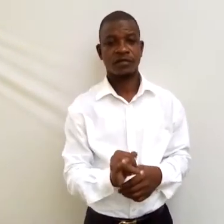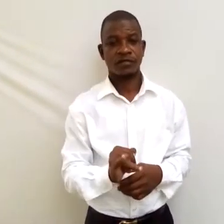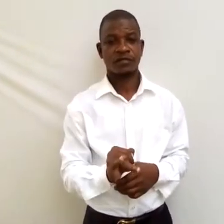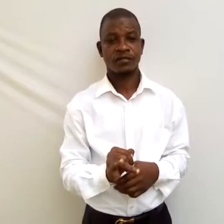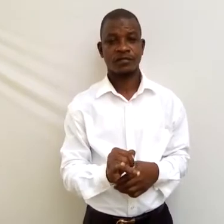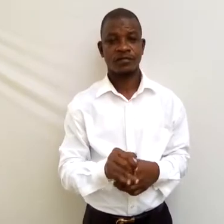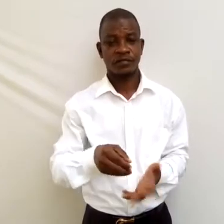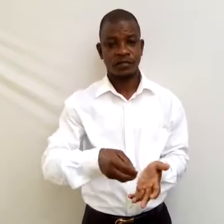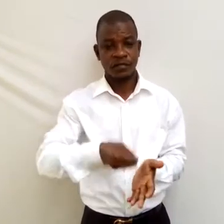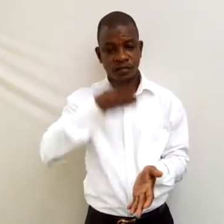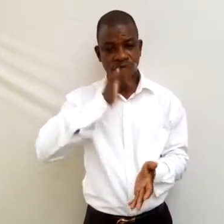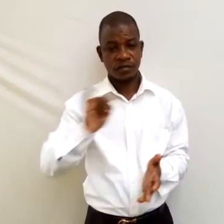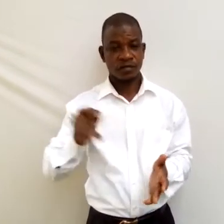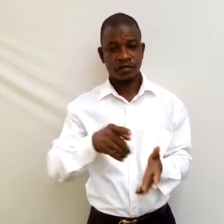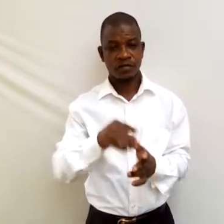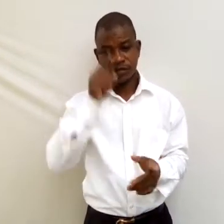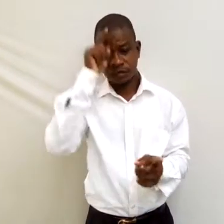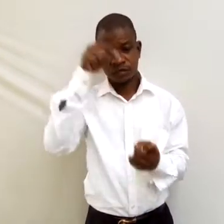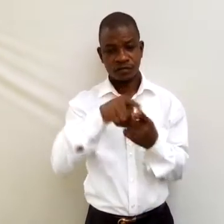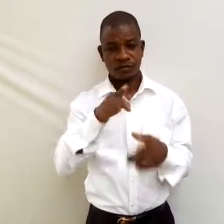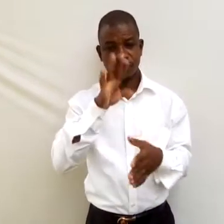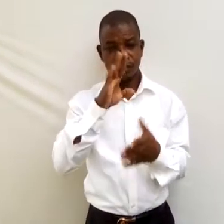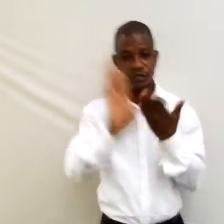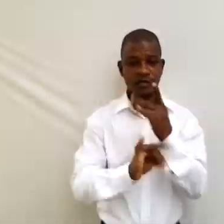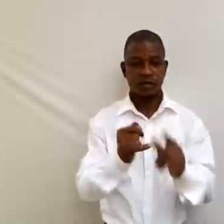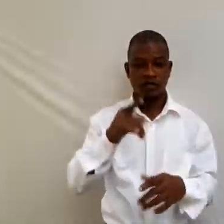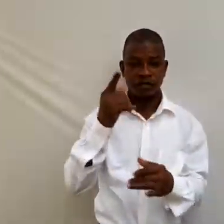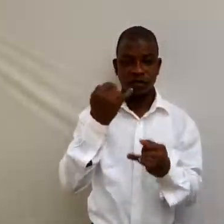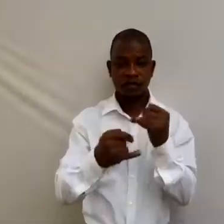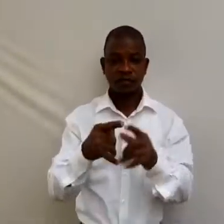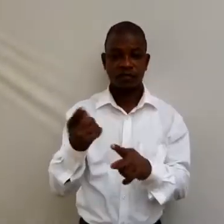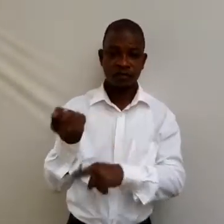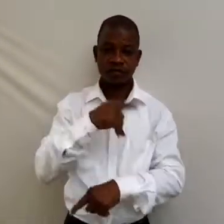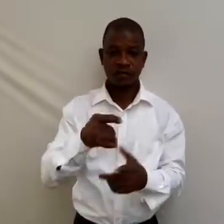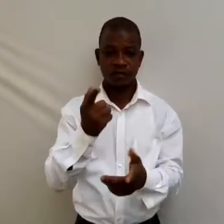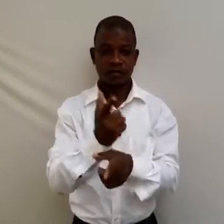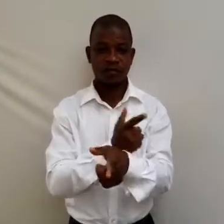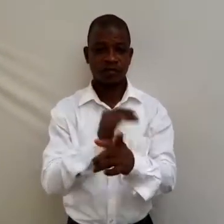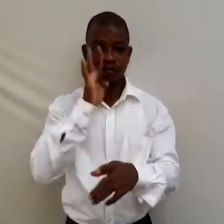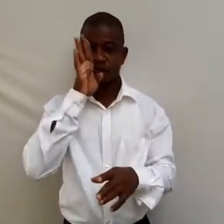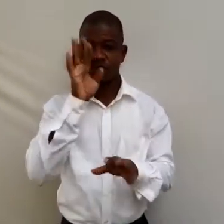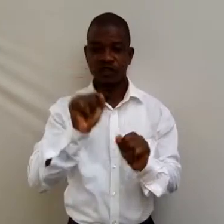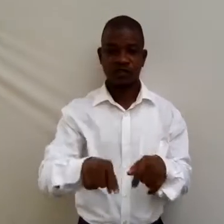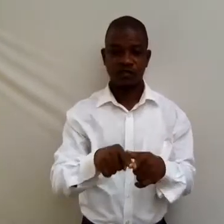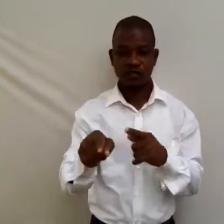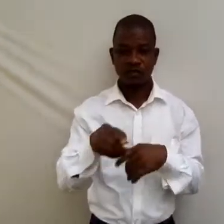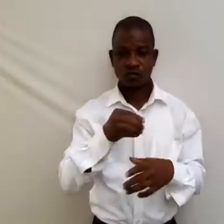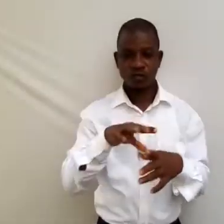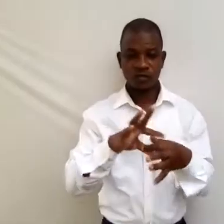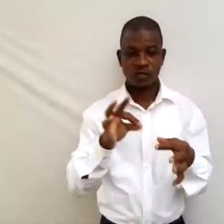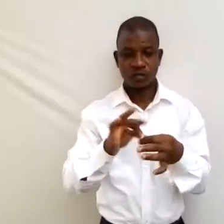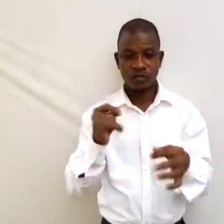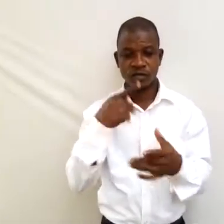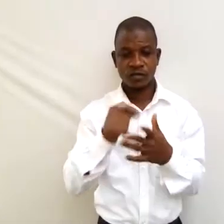Learning objectives. By the end of today's lessons, you will be able to explain the word